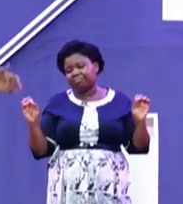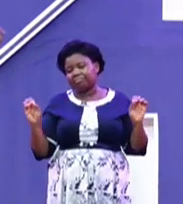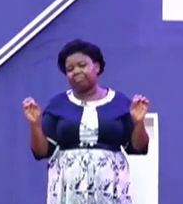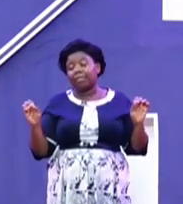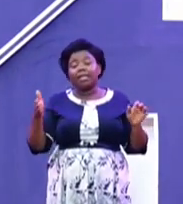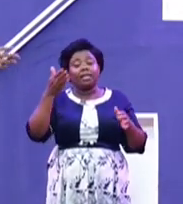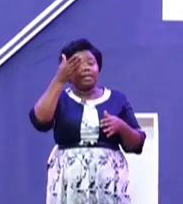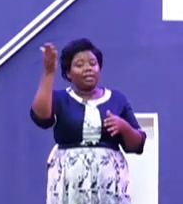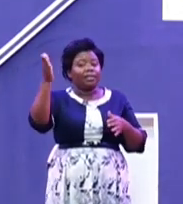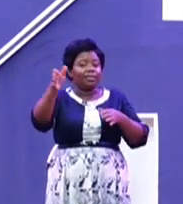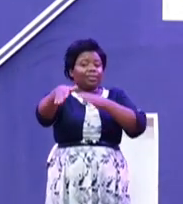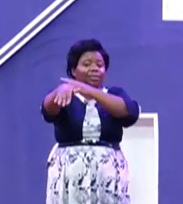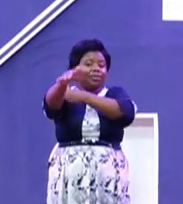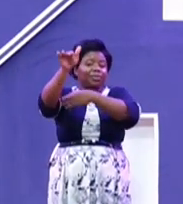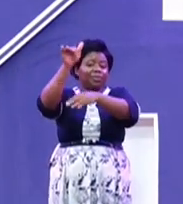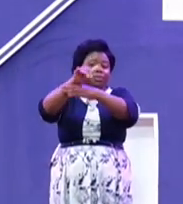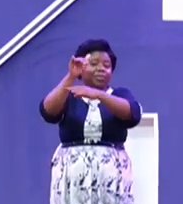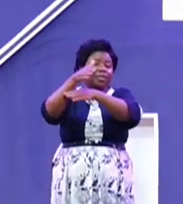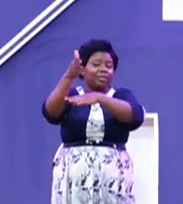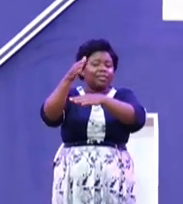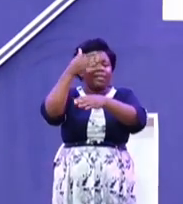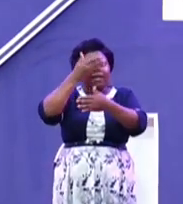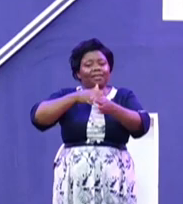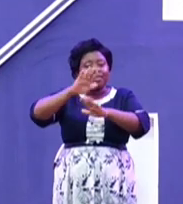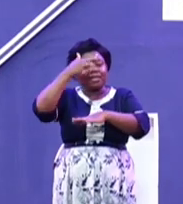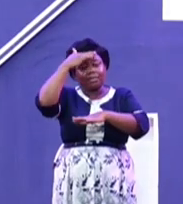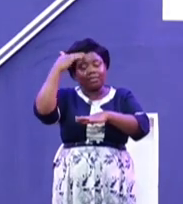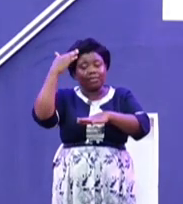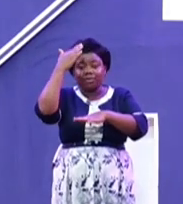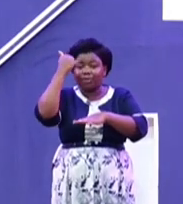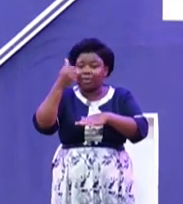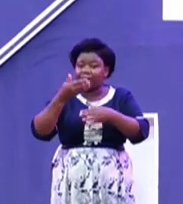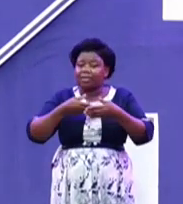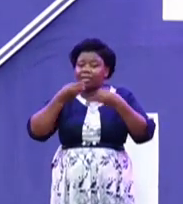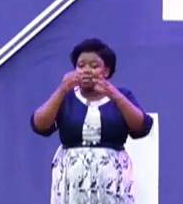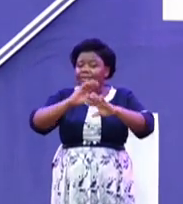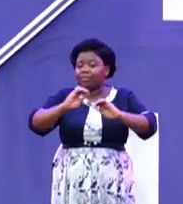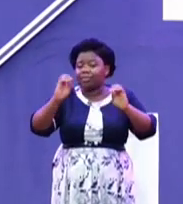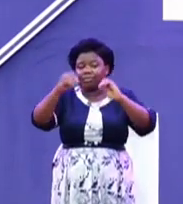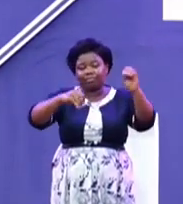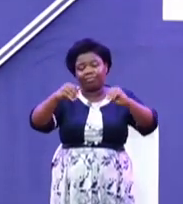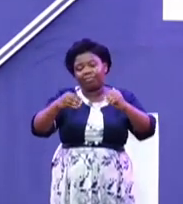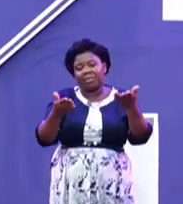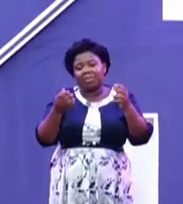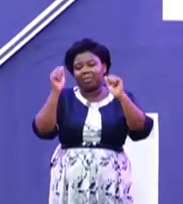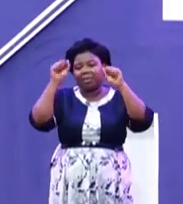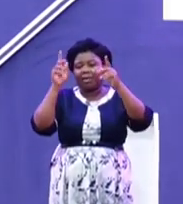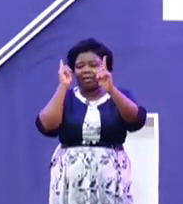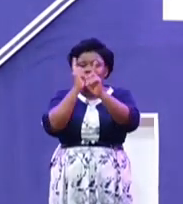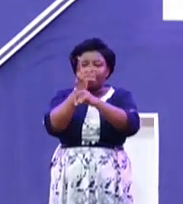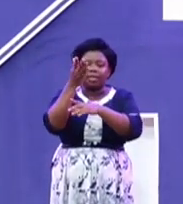ebali Katonda ali babuuza ebyabwe balina ensonga zaabwe era osobola obatuukira bayinza okuwa ensonga lwaki